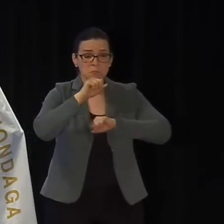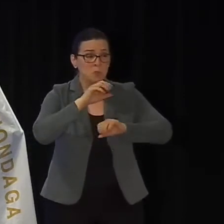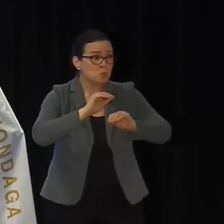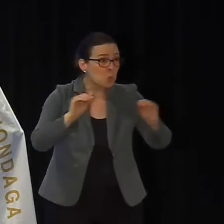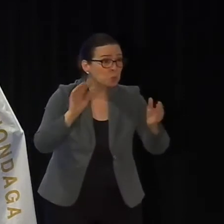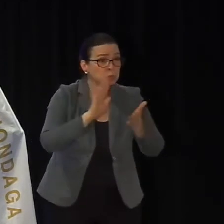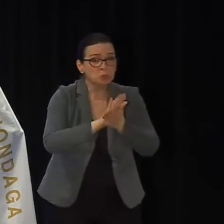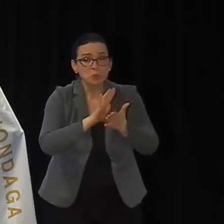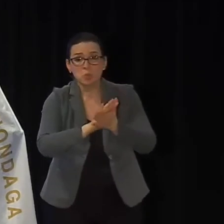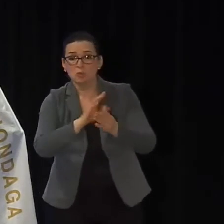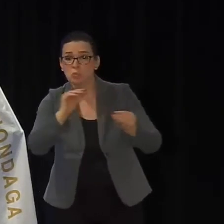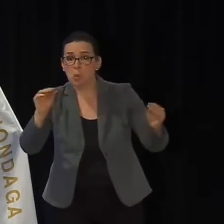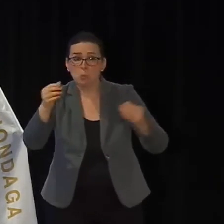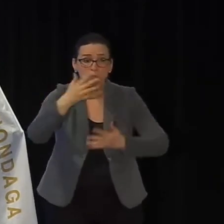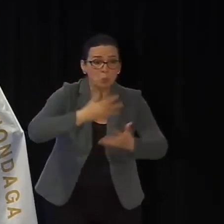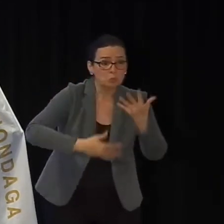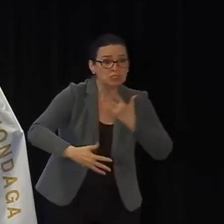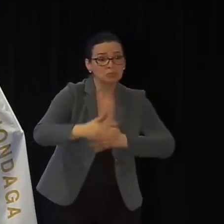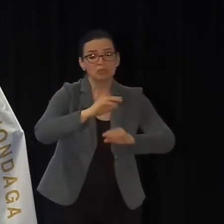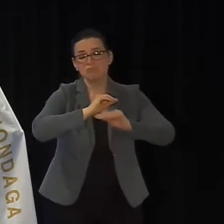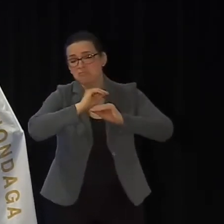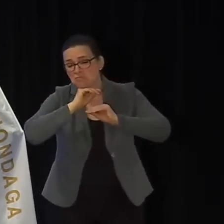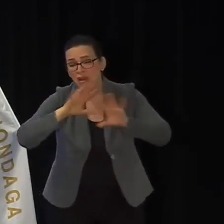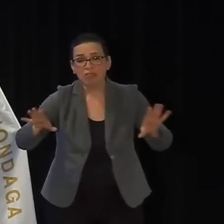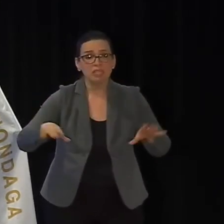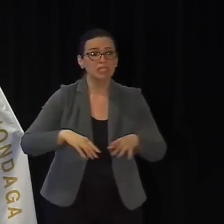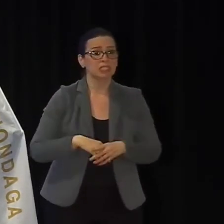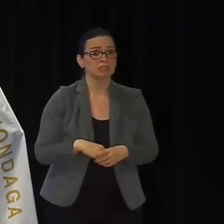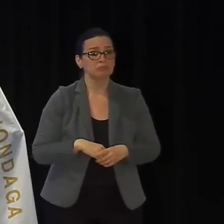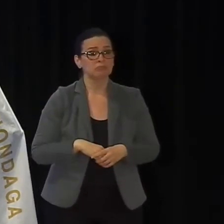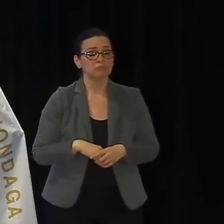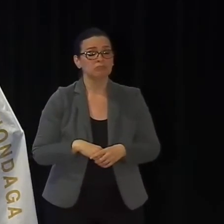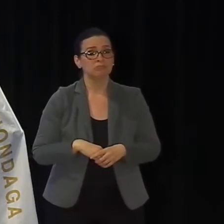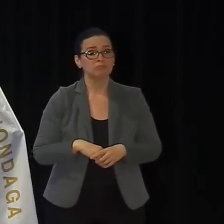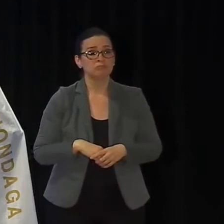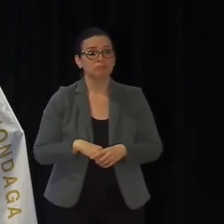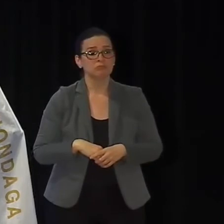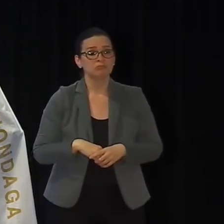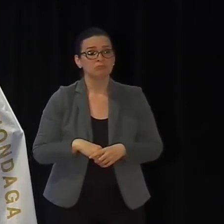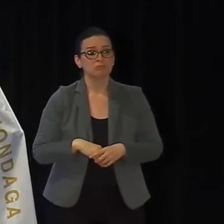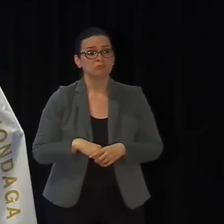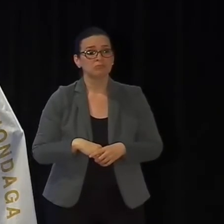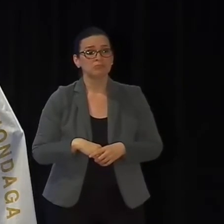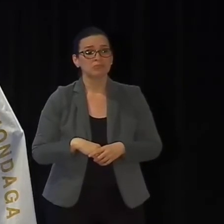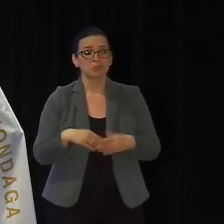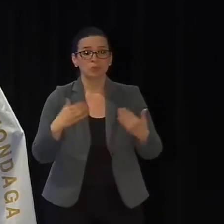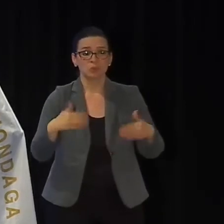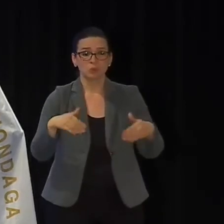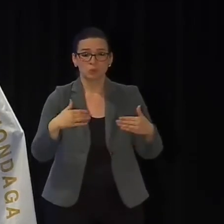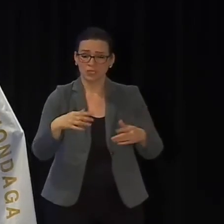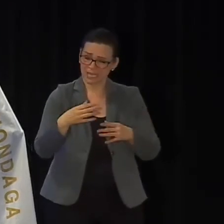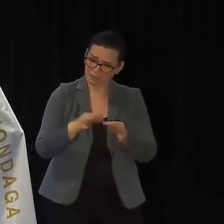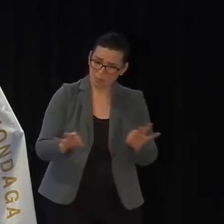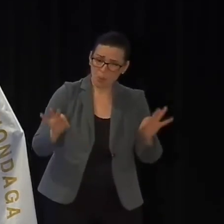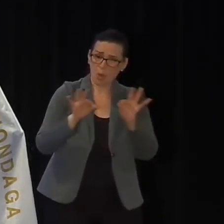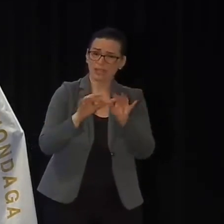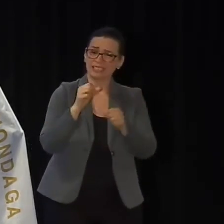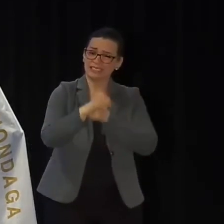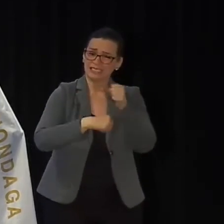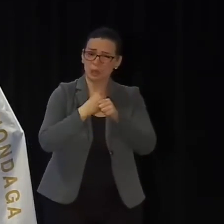that really are, these are prime years for exploration and other